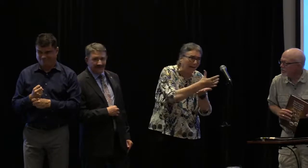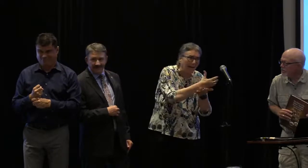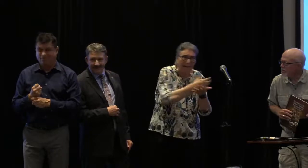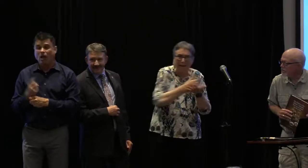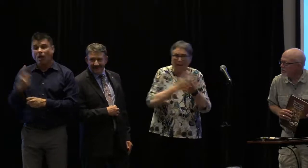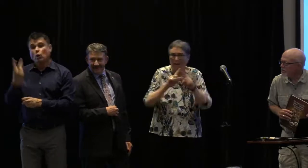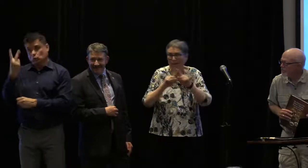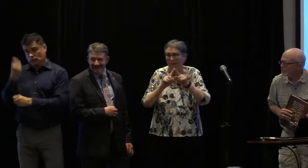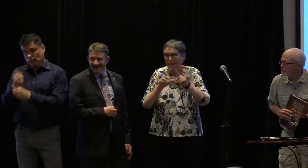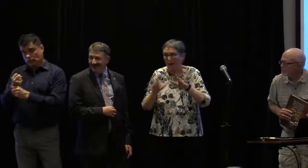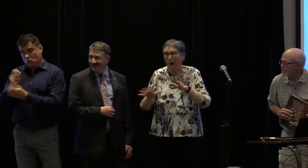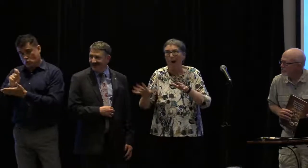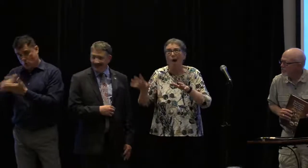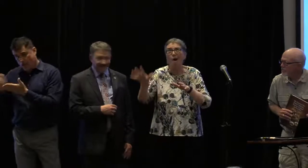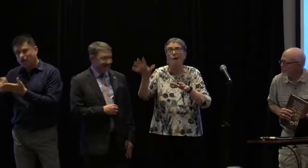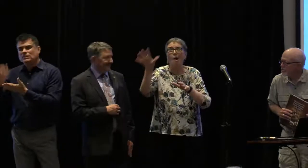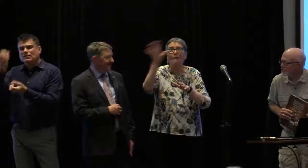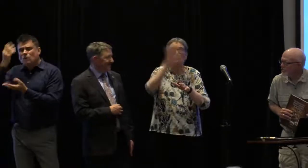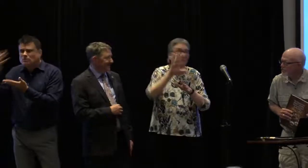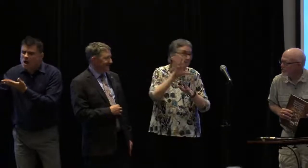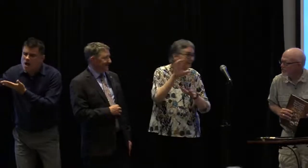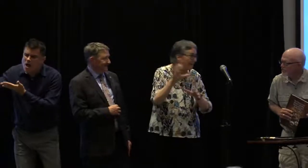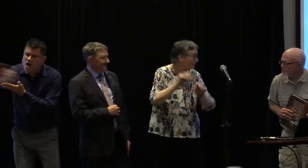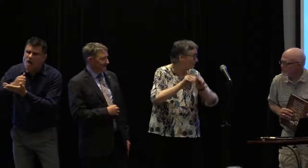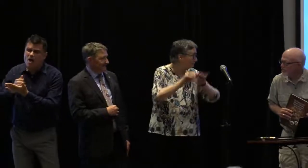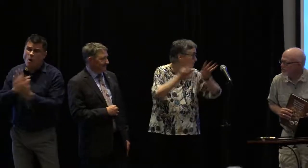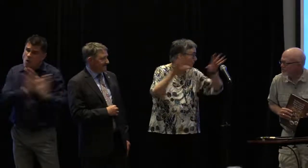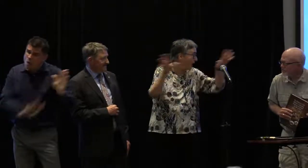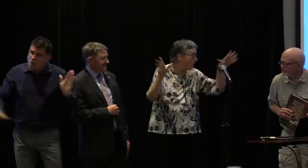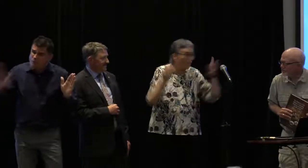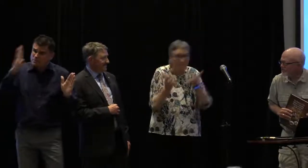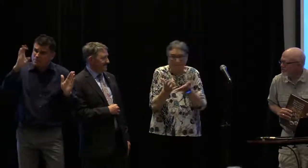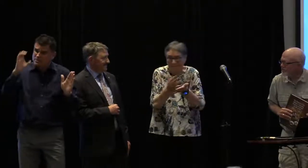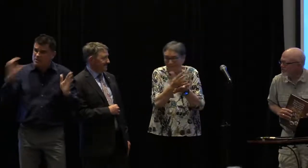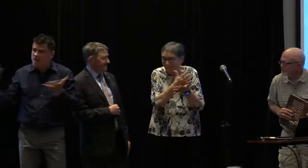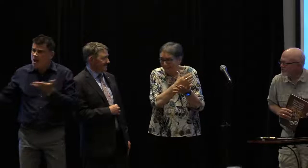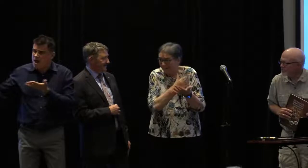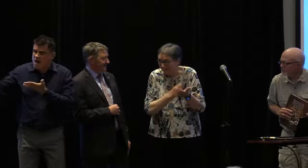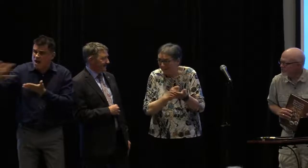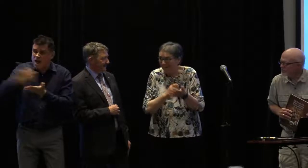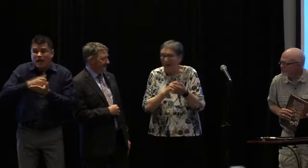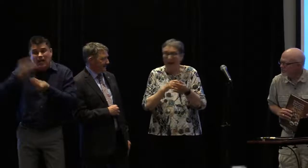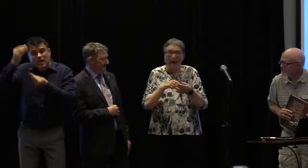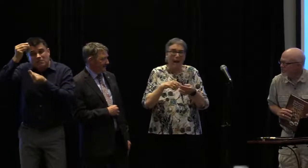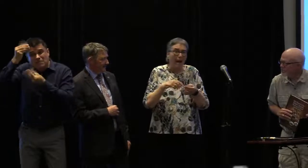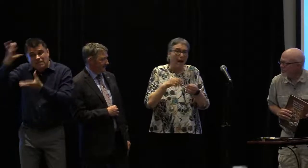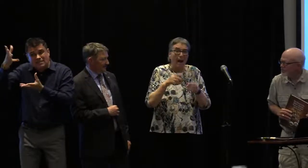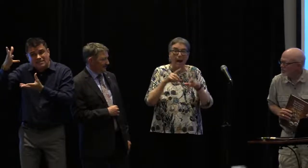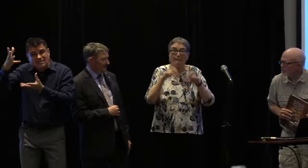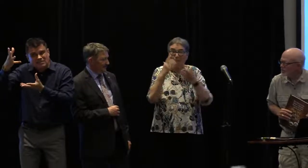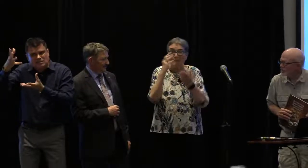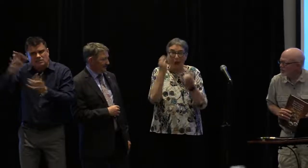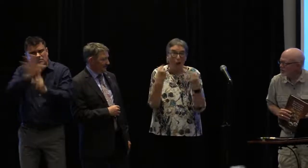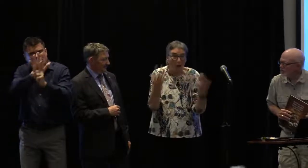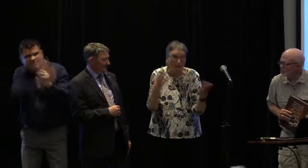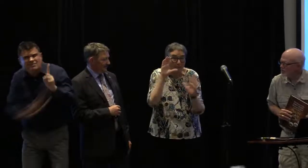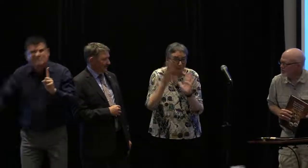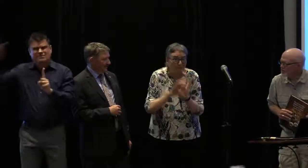correct. It took 2 years just to do the gathering from across the province, really. There was so much out